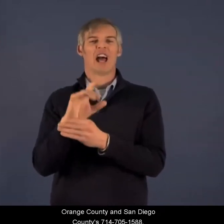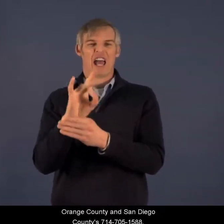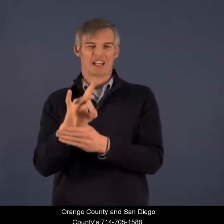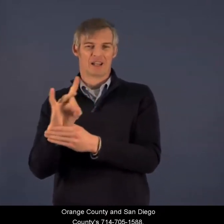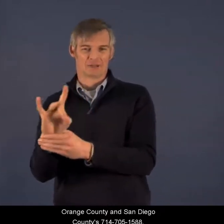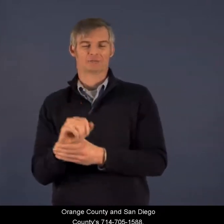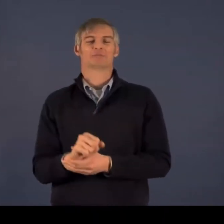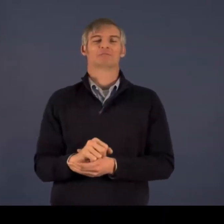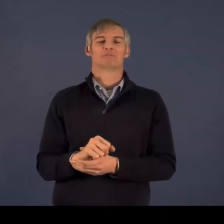714-705-1588.